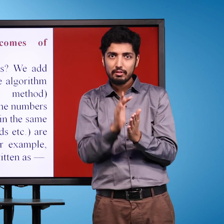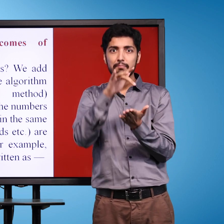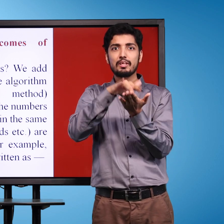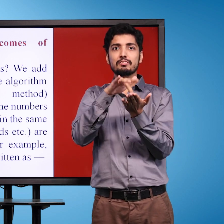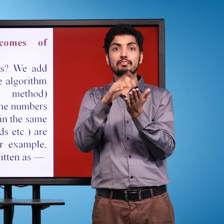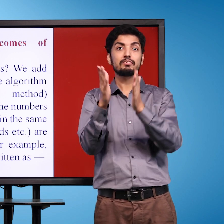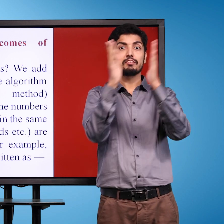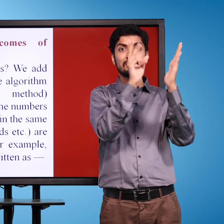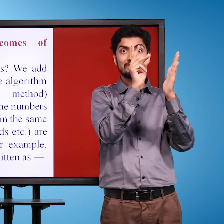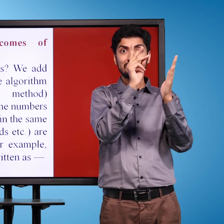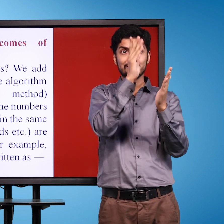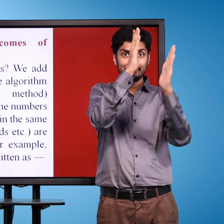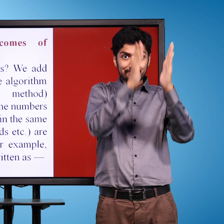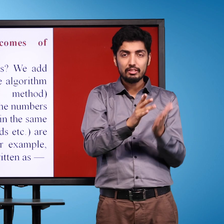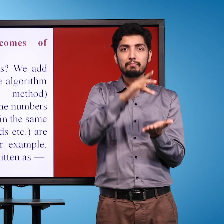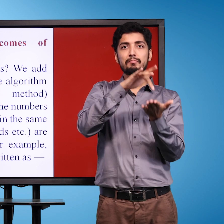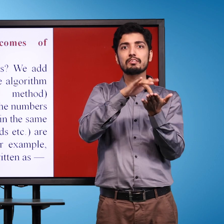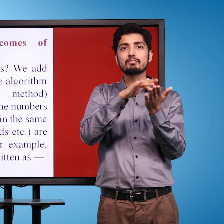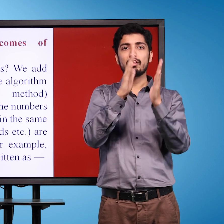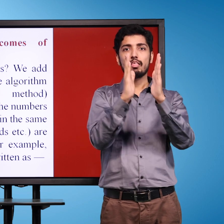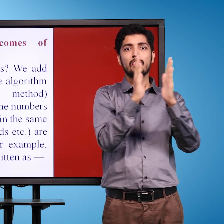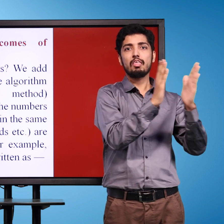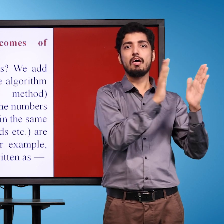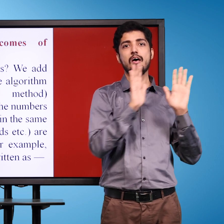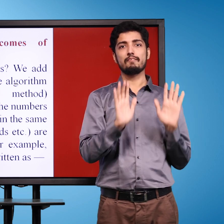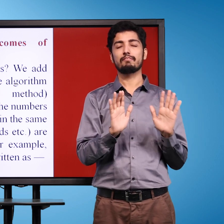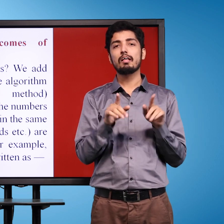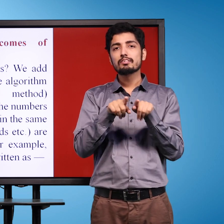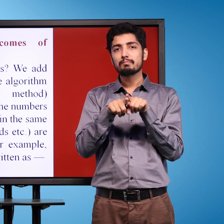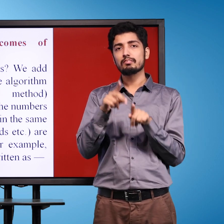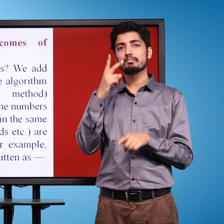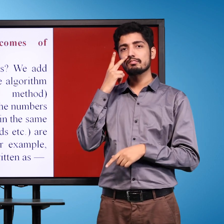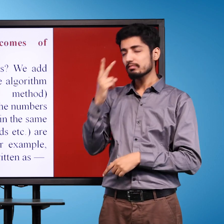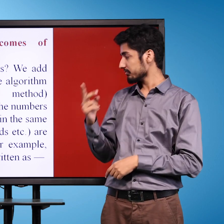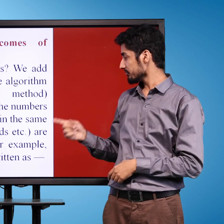plus 6579 plus 2050 is written as